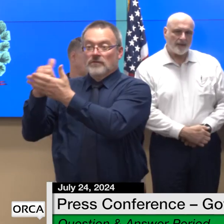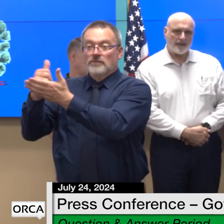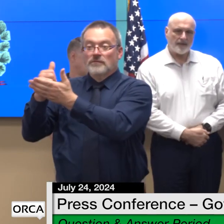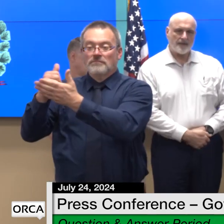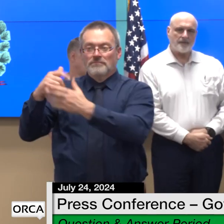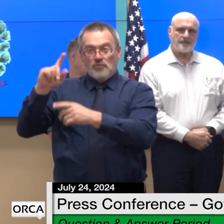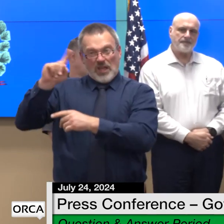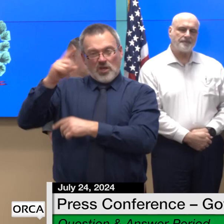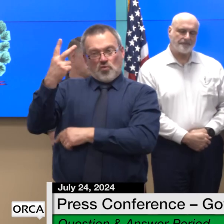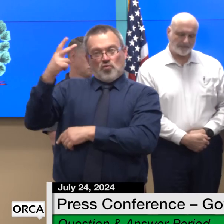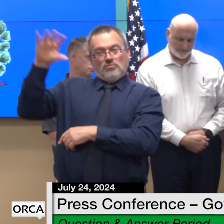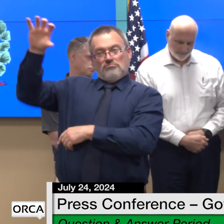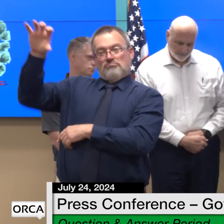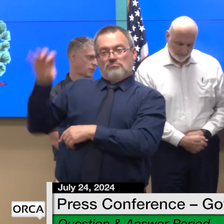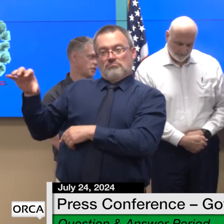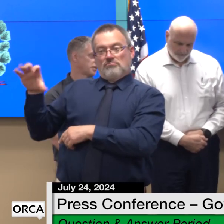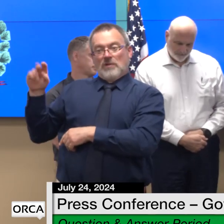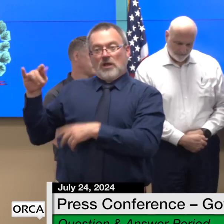that...